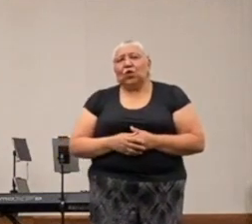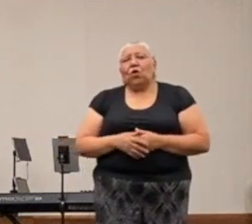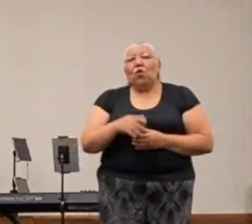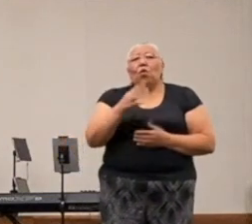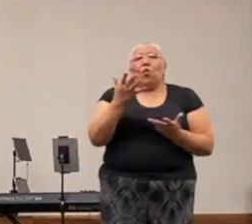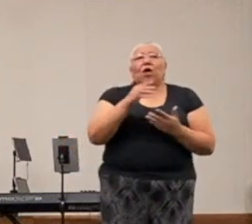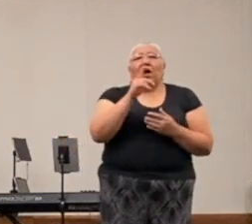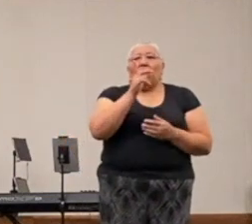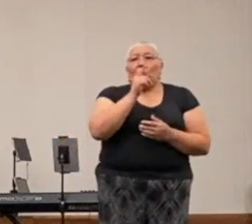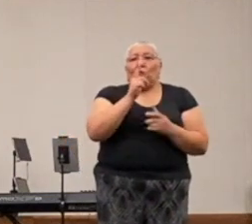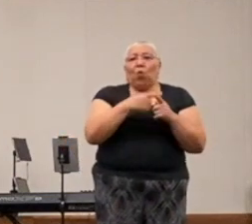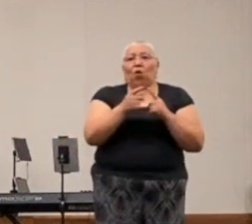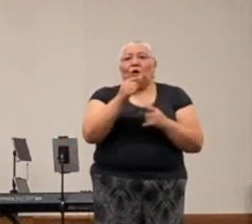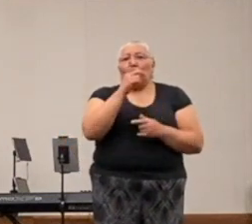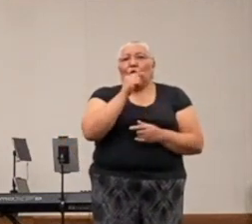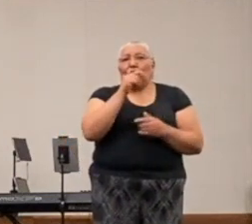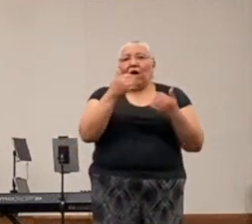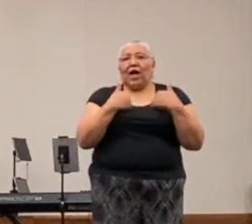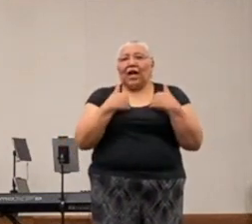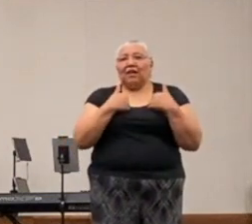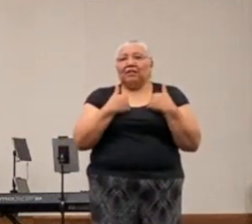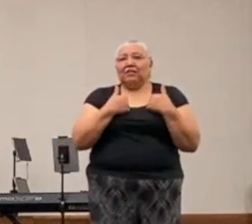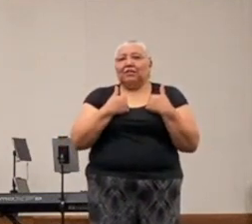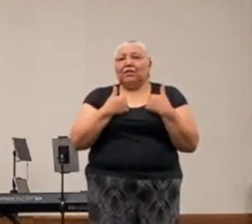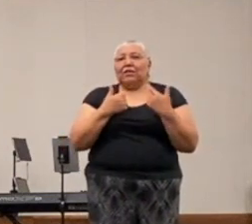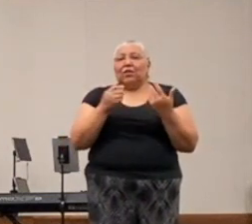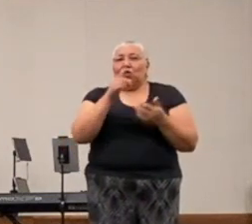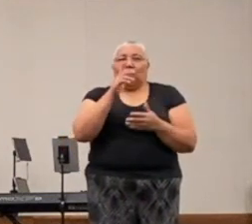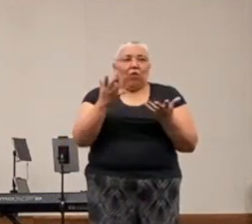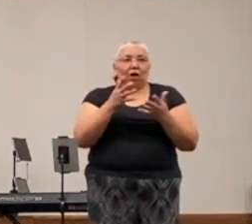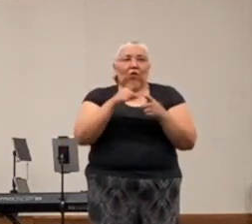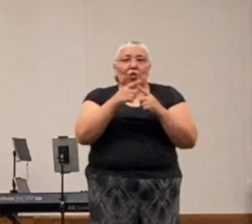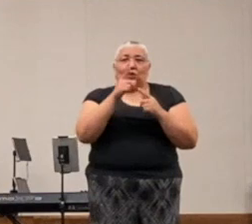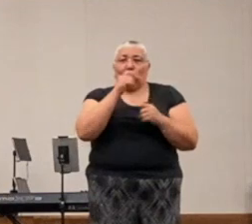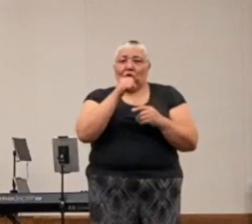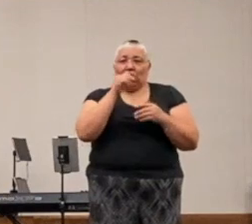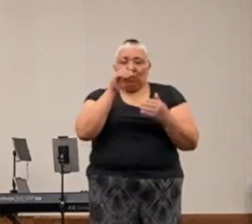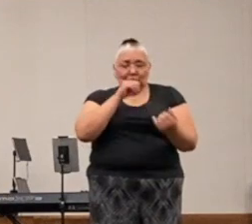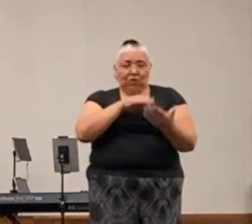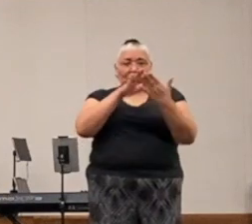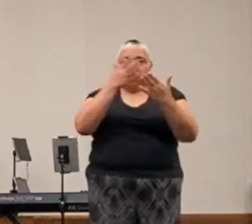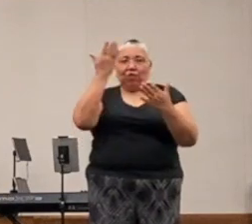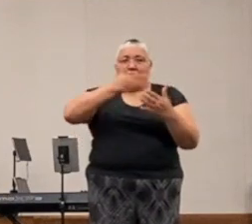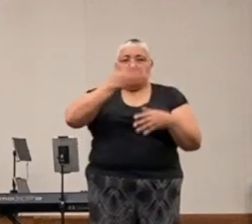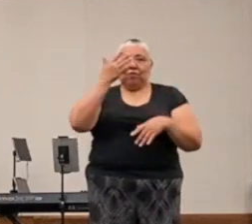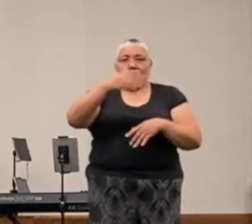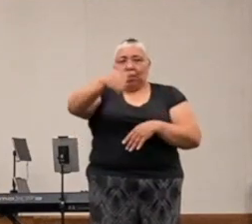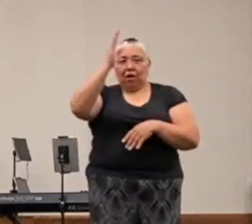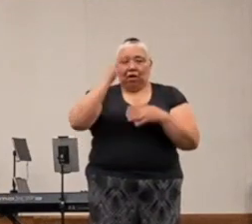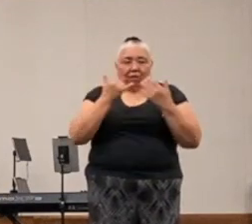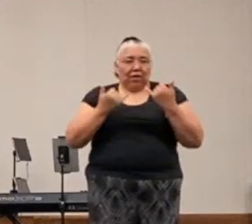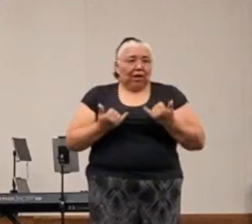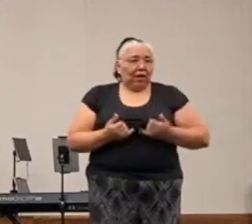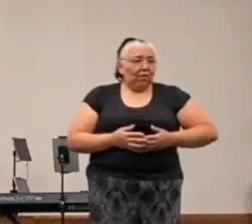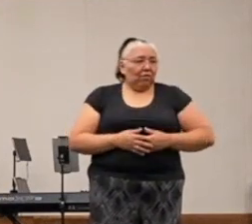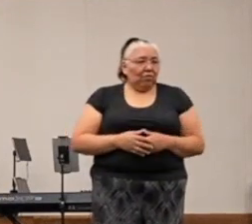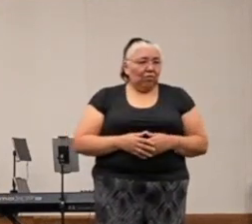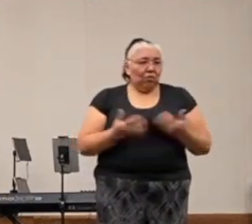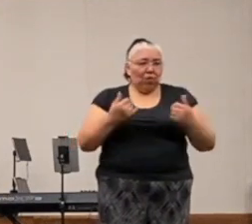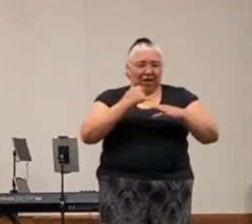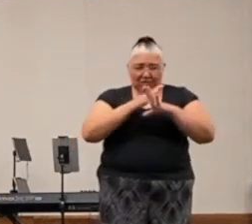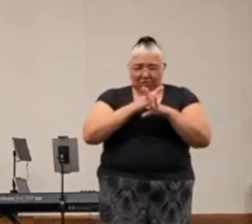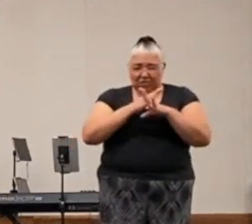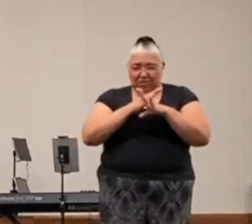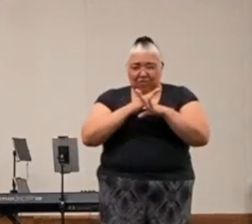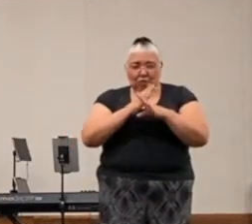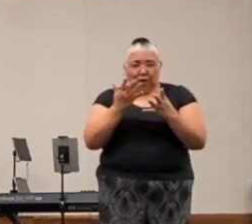who has your who have you put in front of God in your life right now? What has